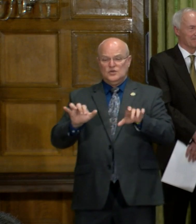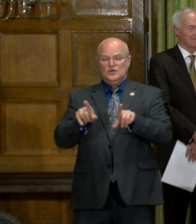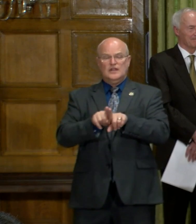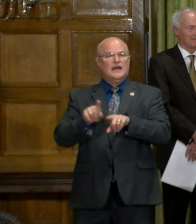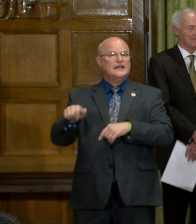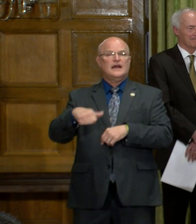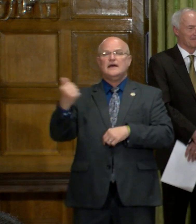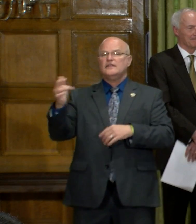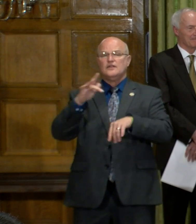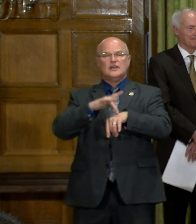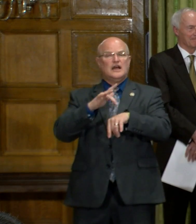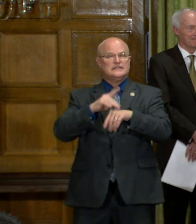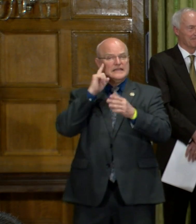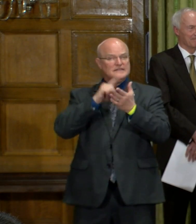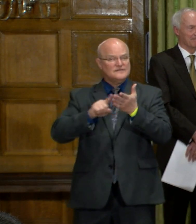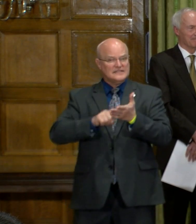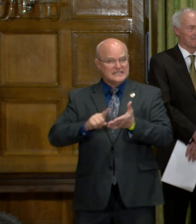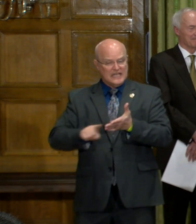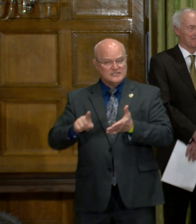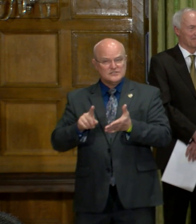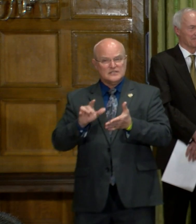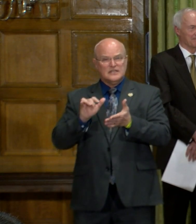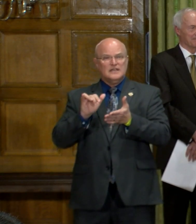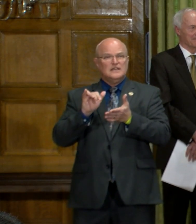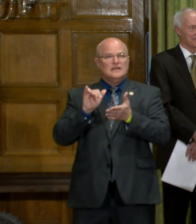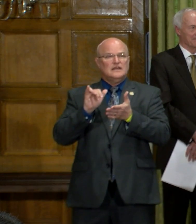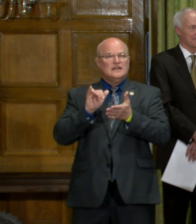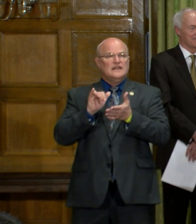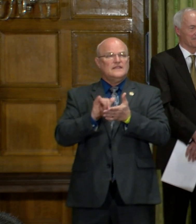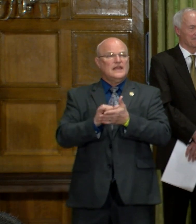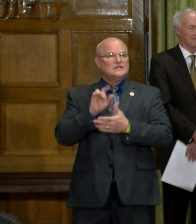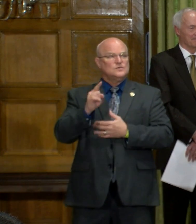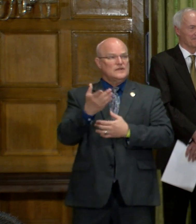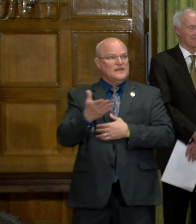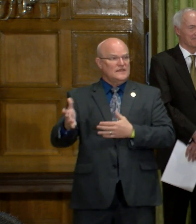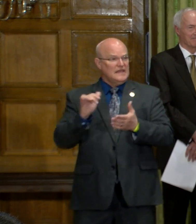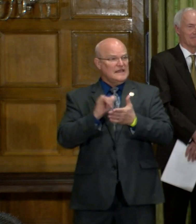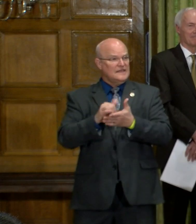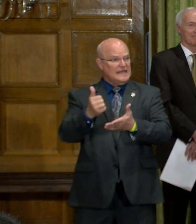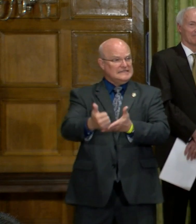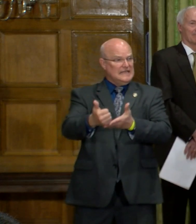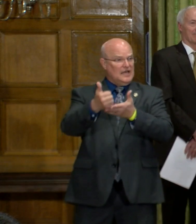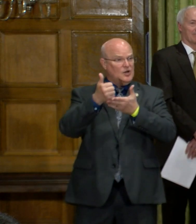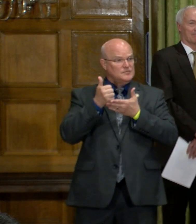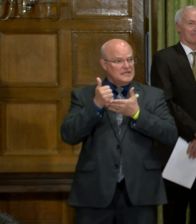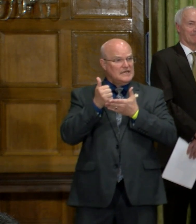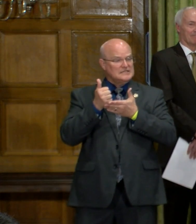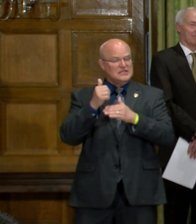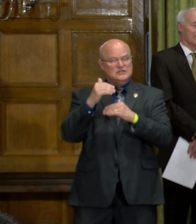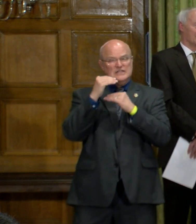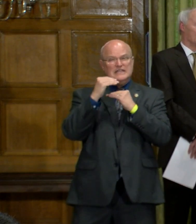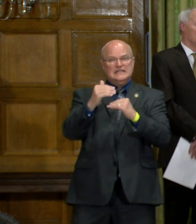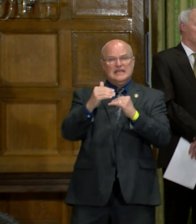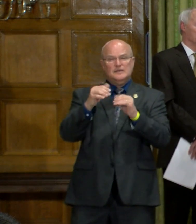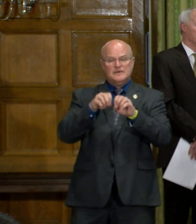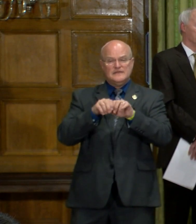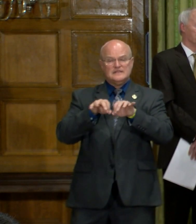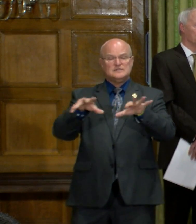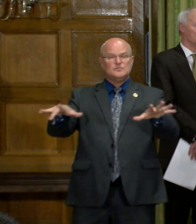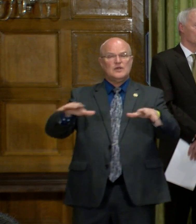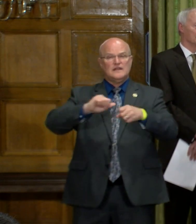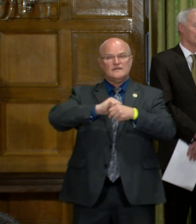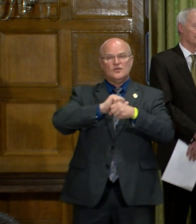do any other contact investigation. I think that's one of the things that has helped us to limit the spread